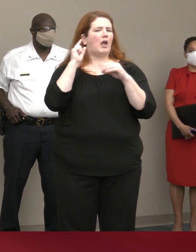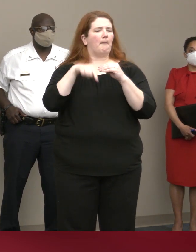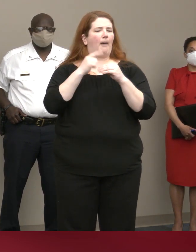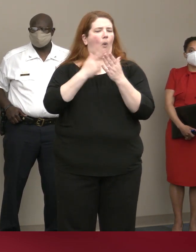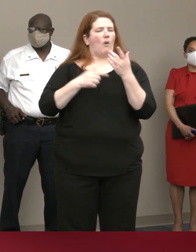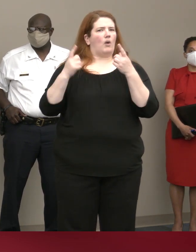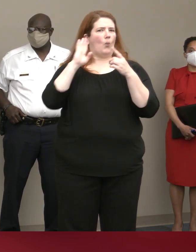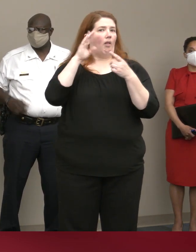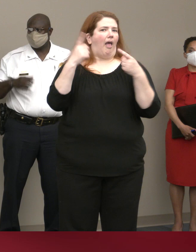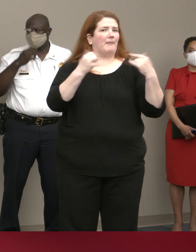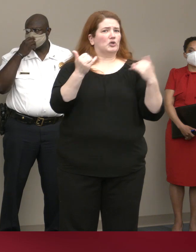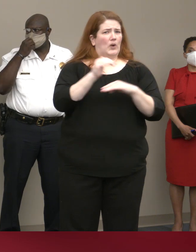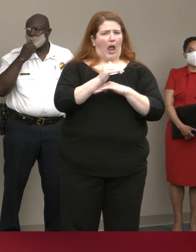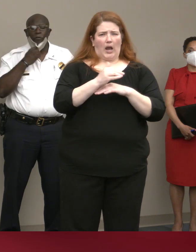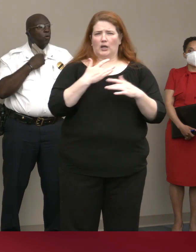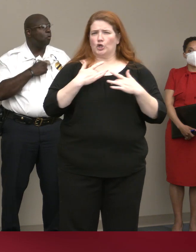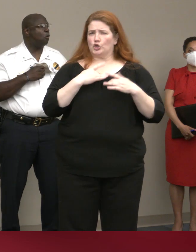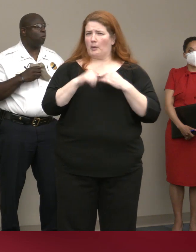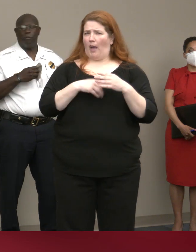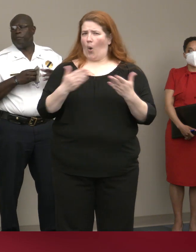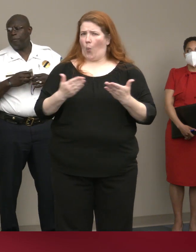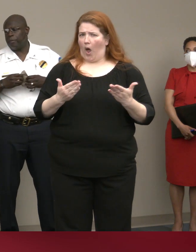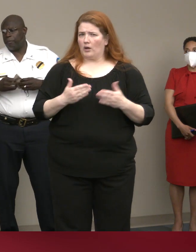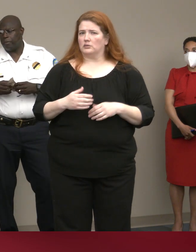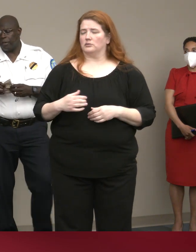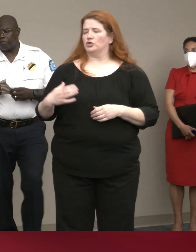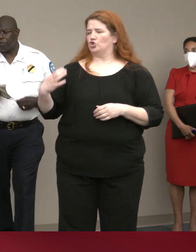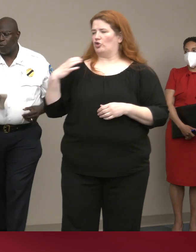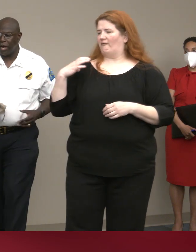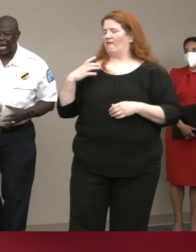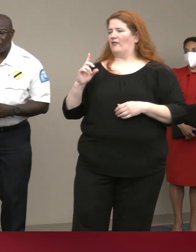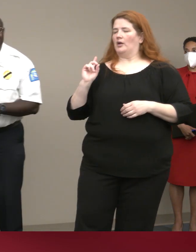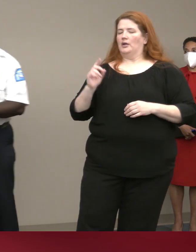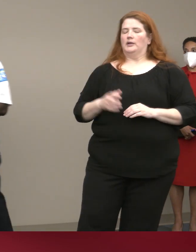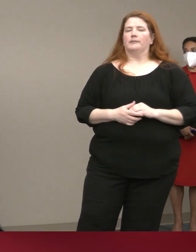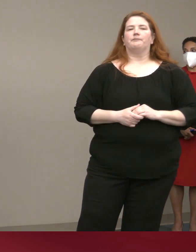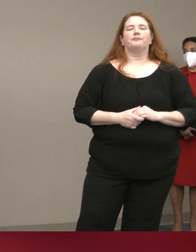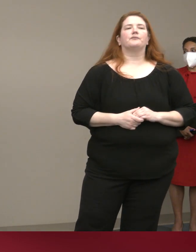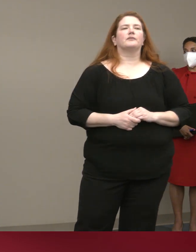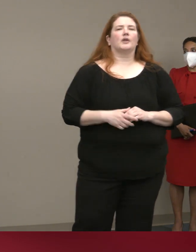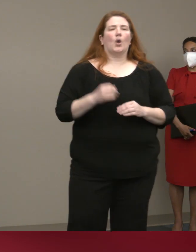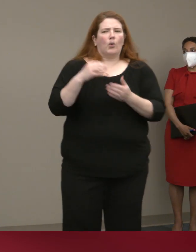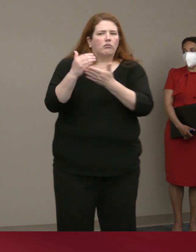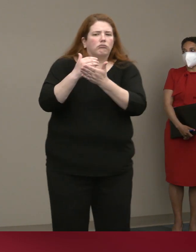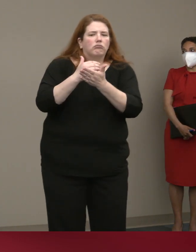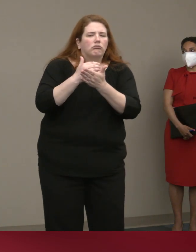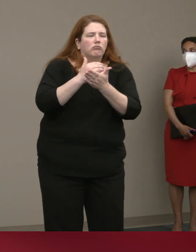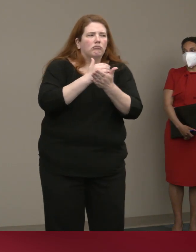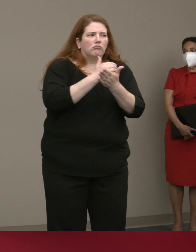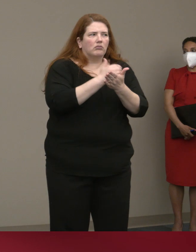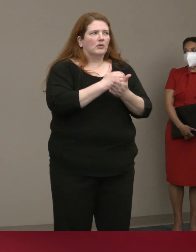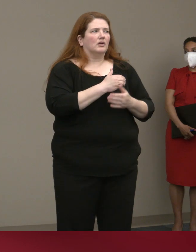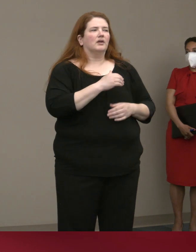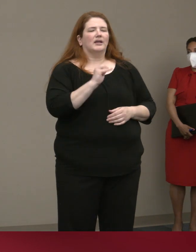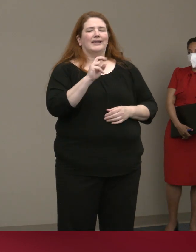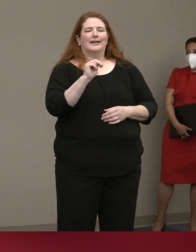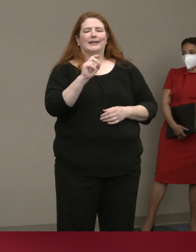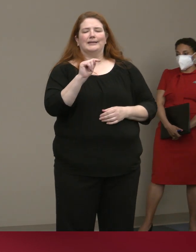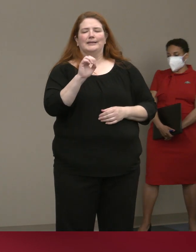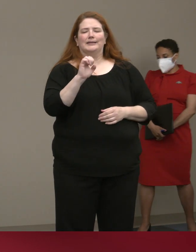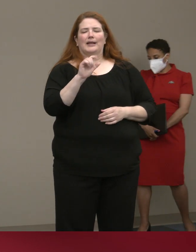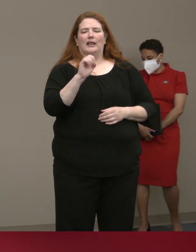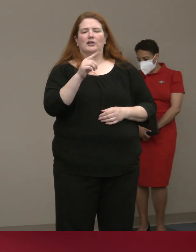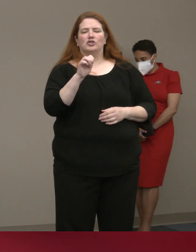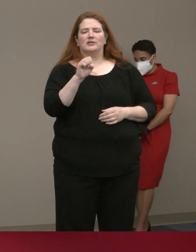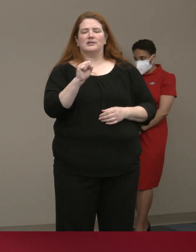concerned about moving forward? Chief, do you want to take that question? Yes, yeah, we gather intelligence constantly, so our real-time crime